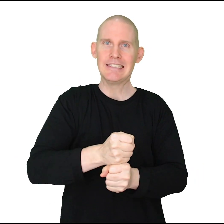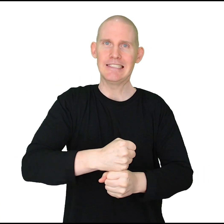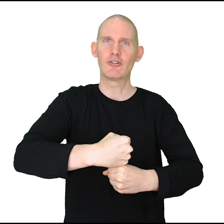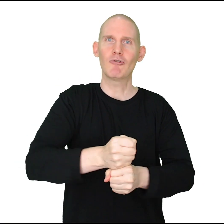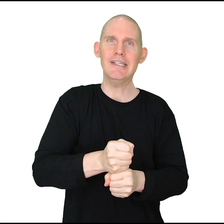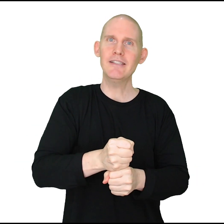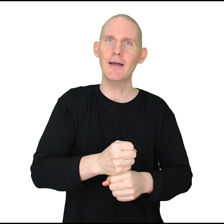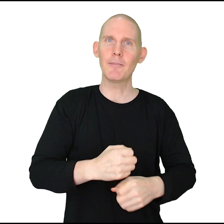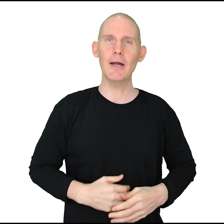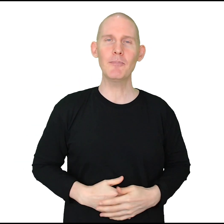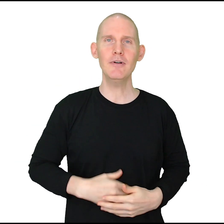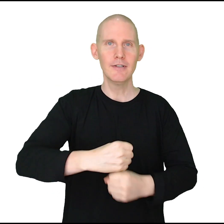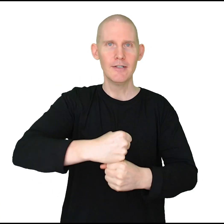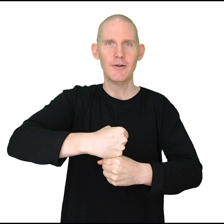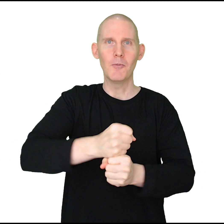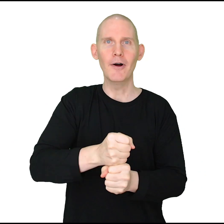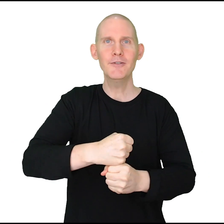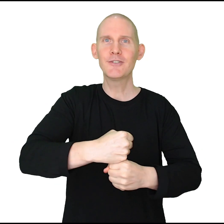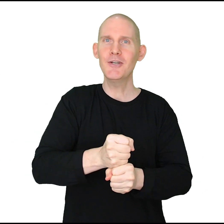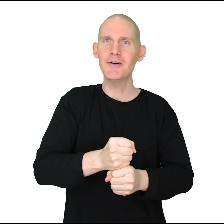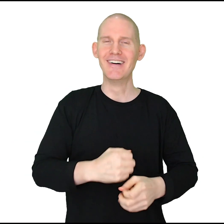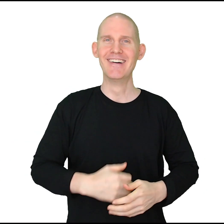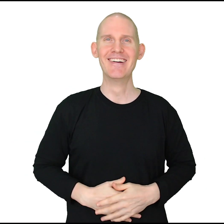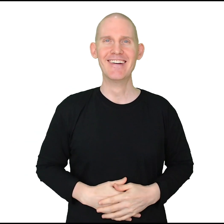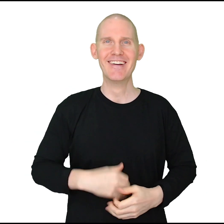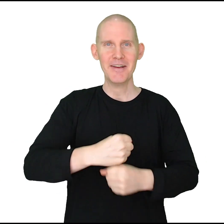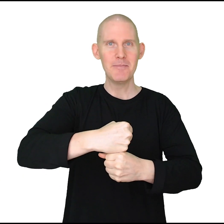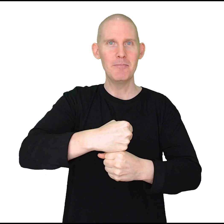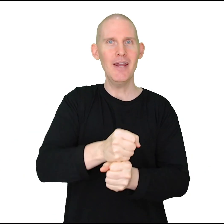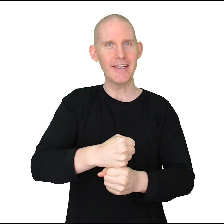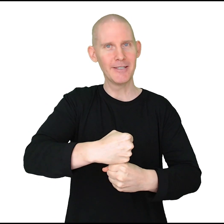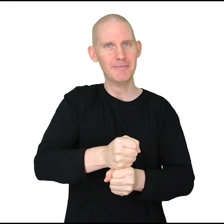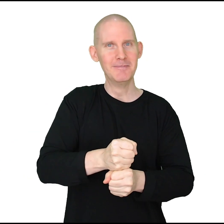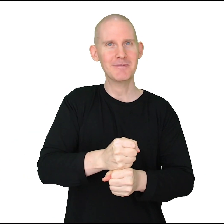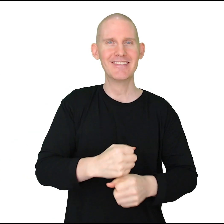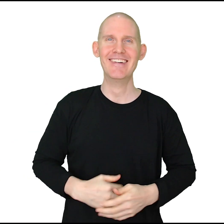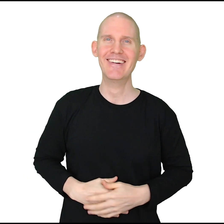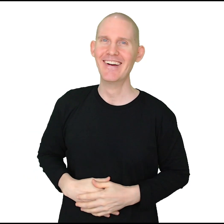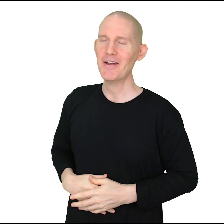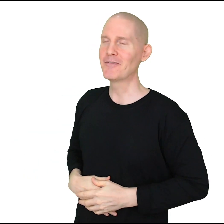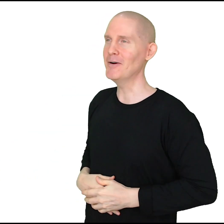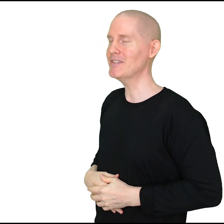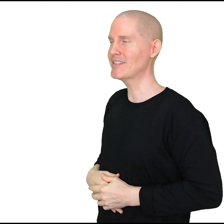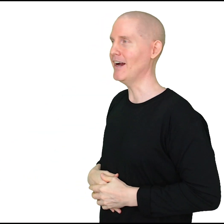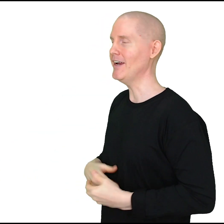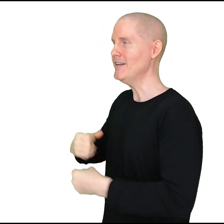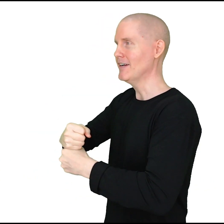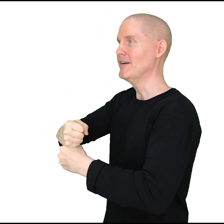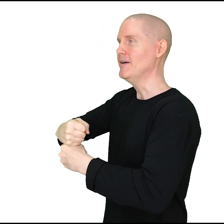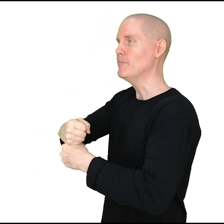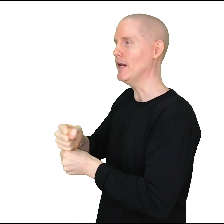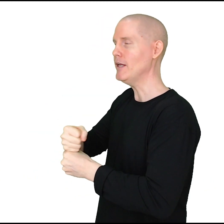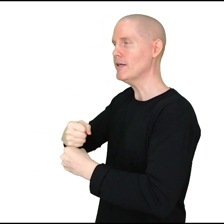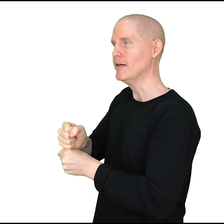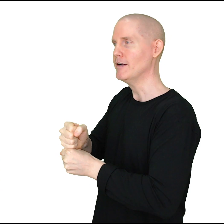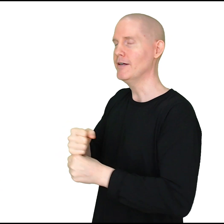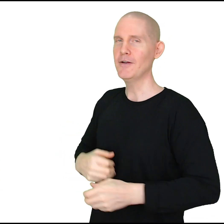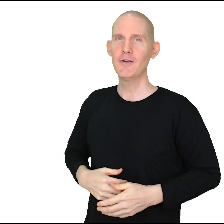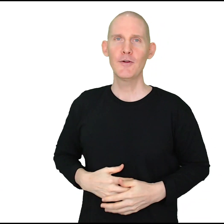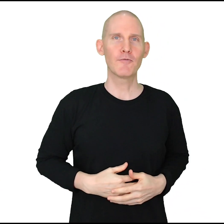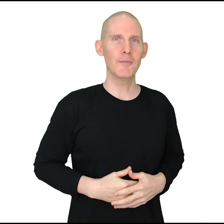it, grinding that pepper. 1, 2. Make. From the side,